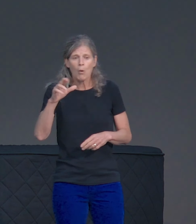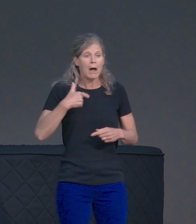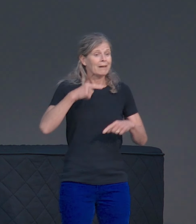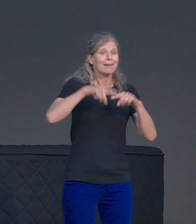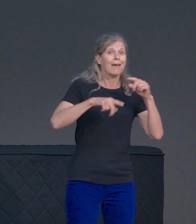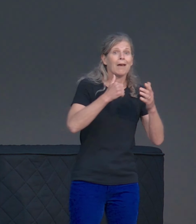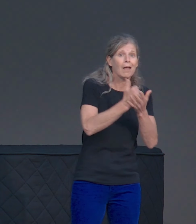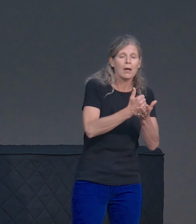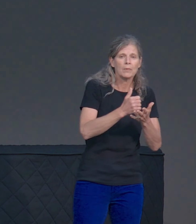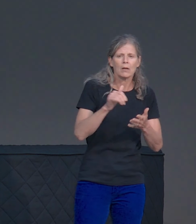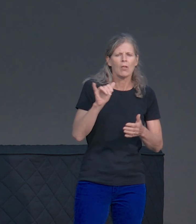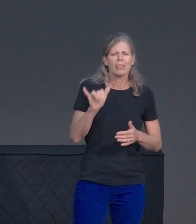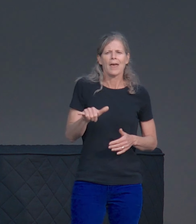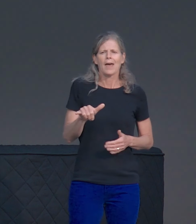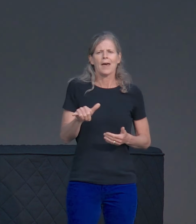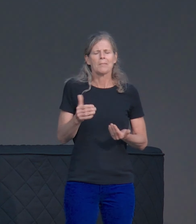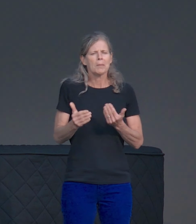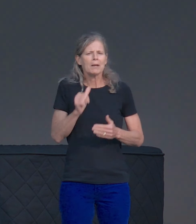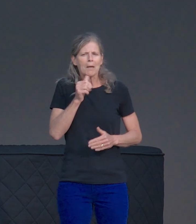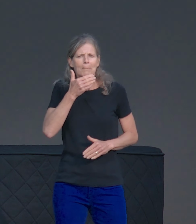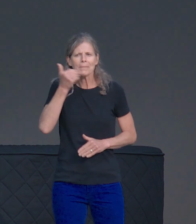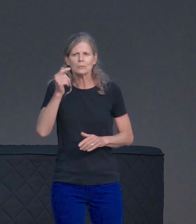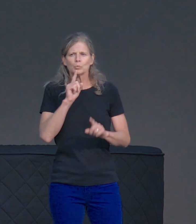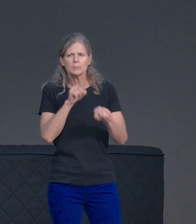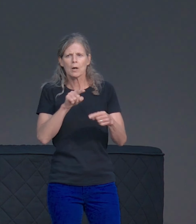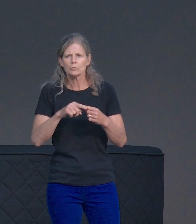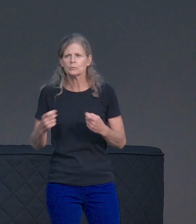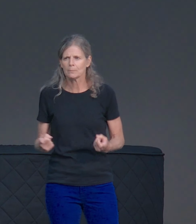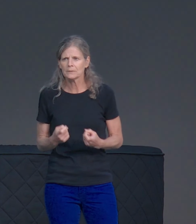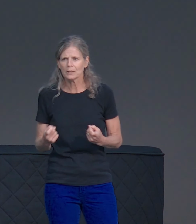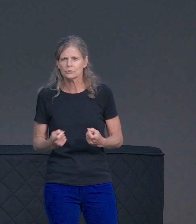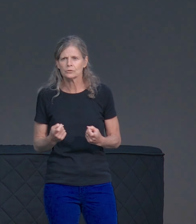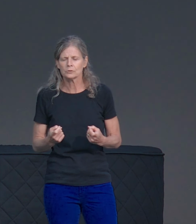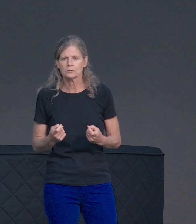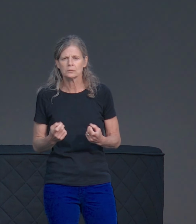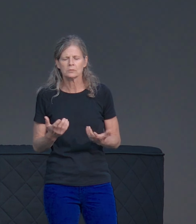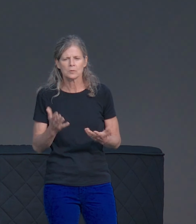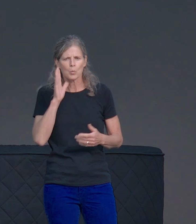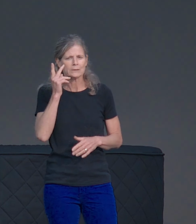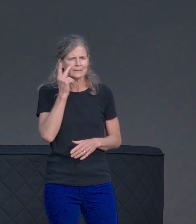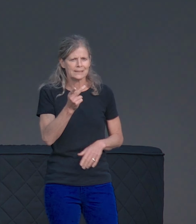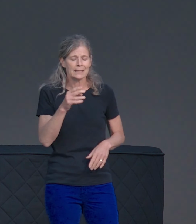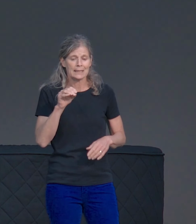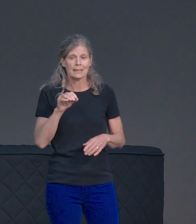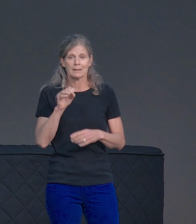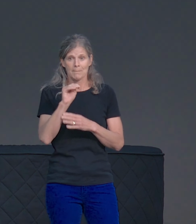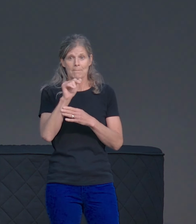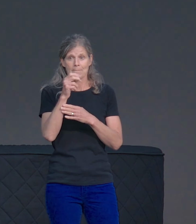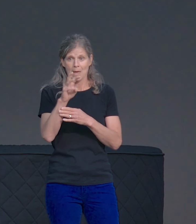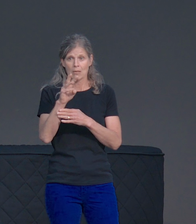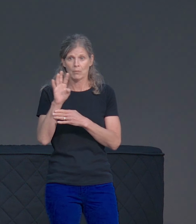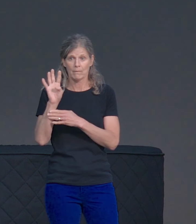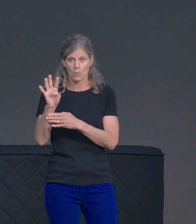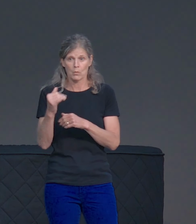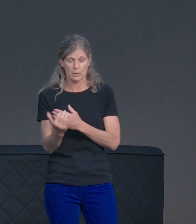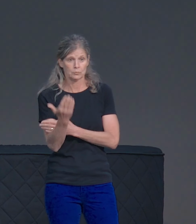it, are not the best responses to temptation. What we'll see in Matthew chapter 4 this